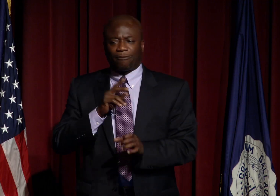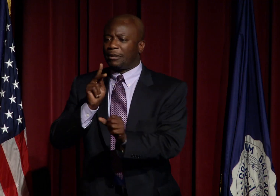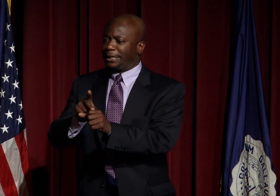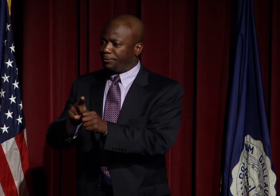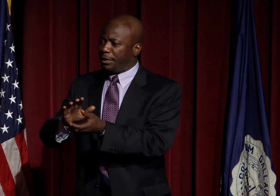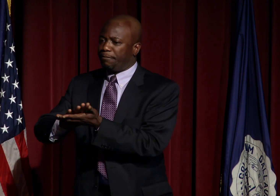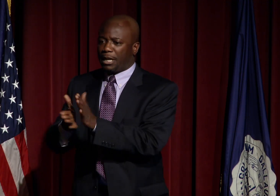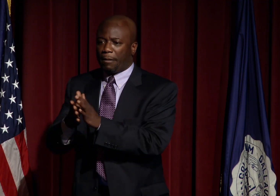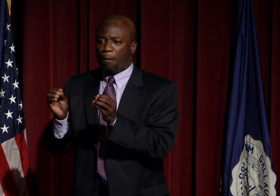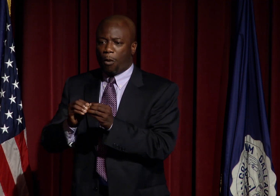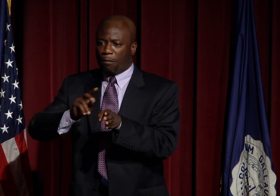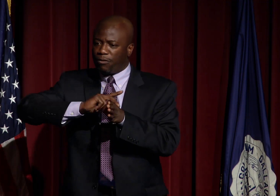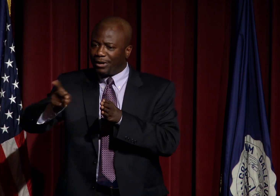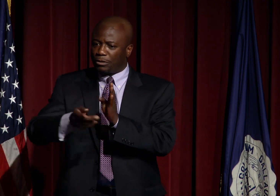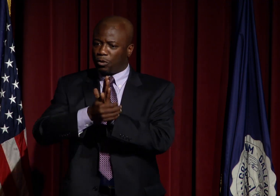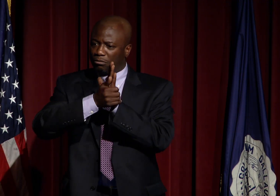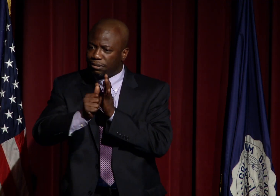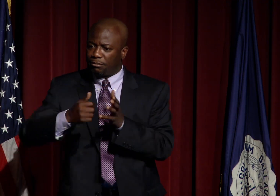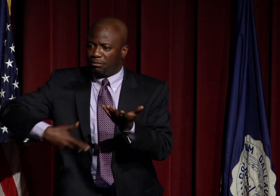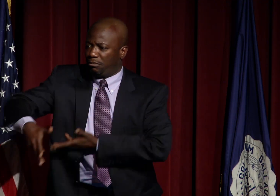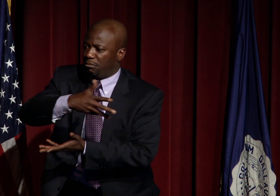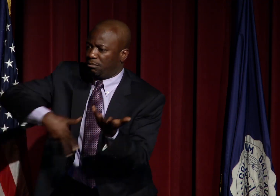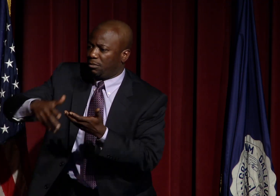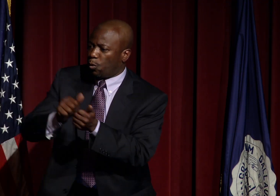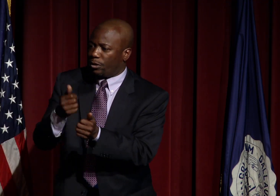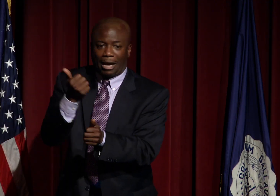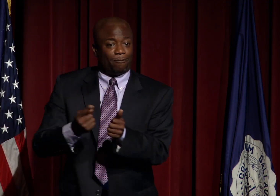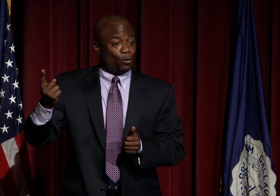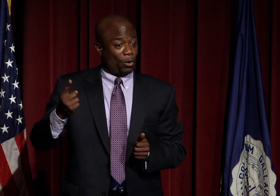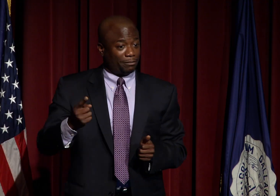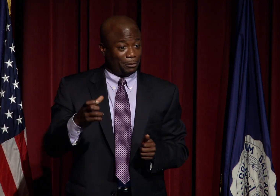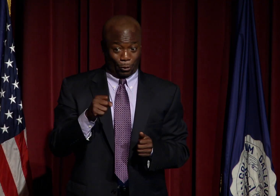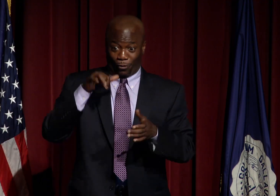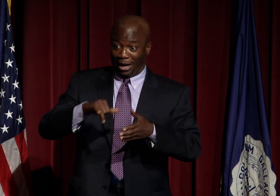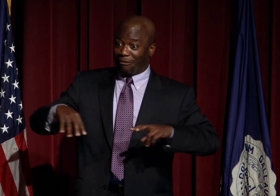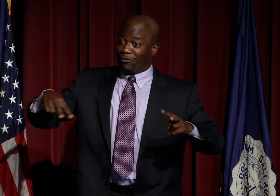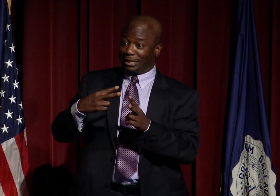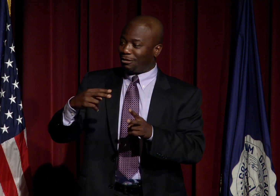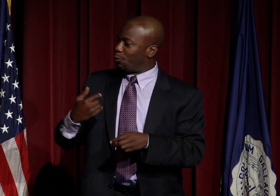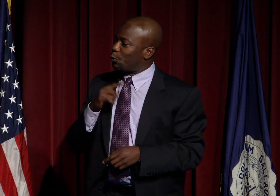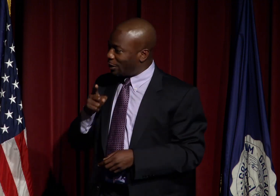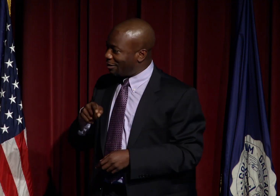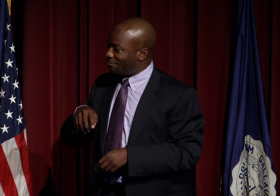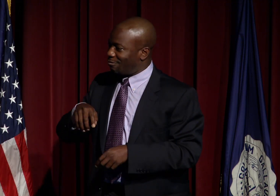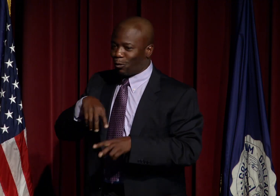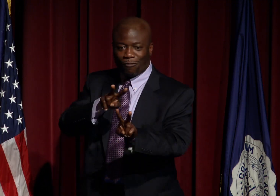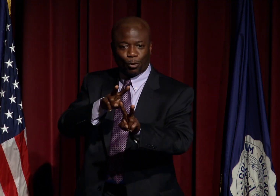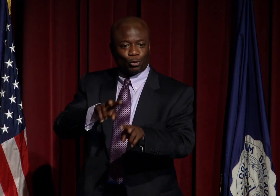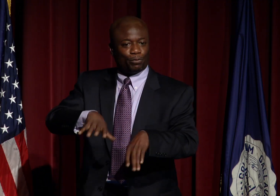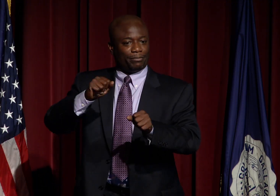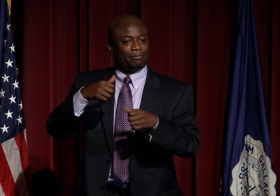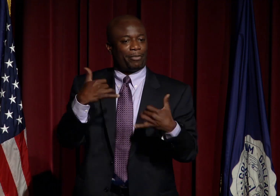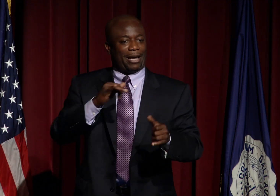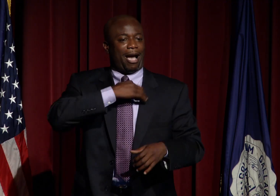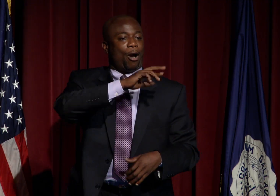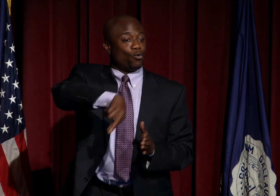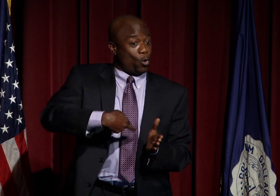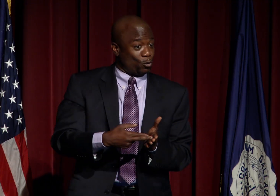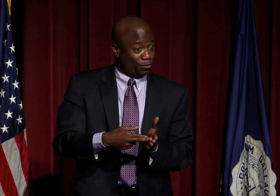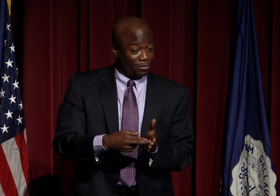thirdly, we would like to see the staff involved in more professional interactions so that we all can come together and form this village so